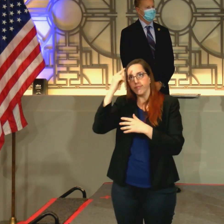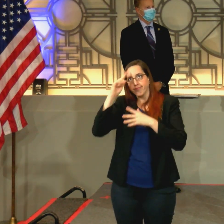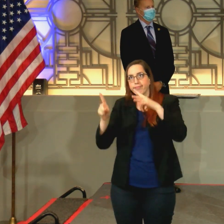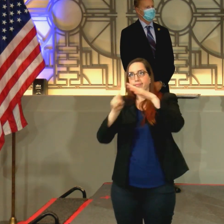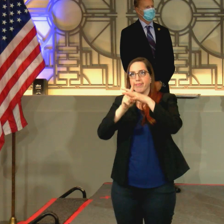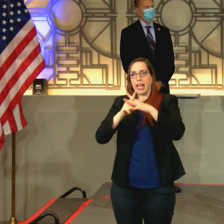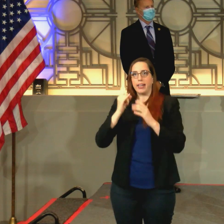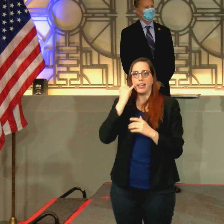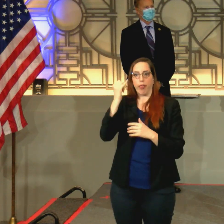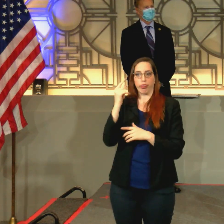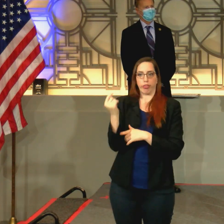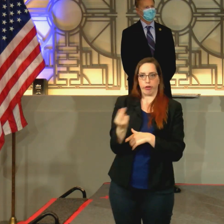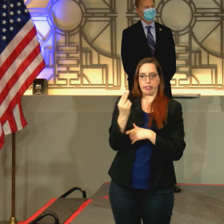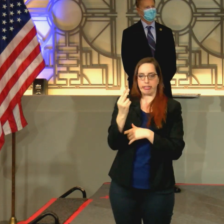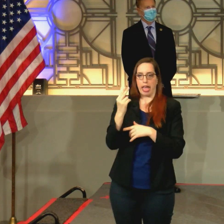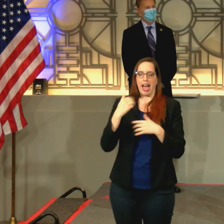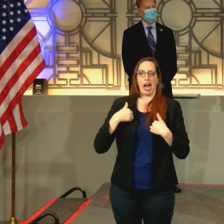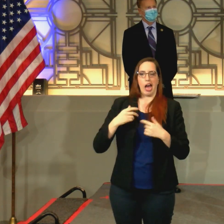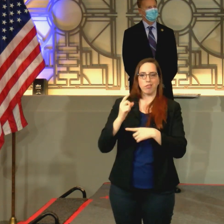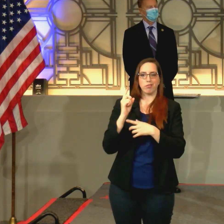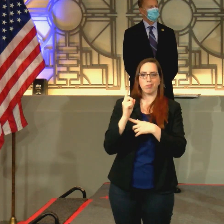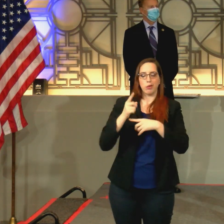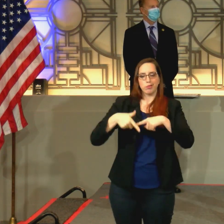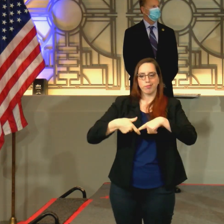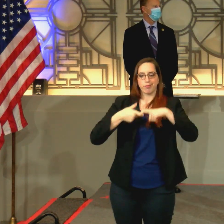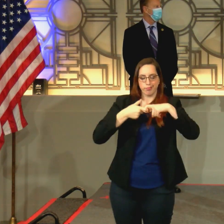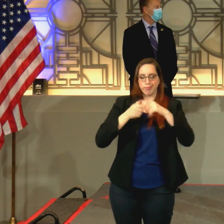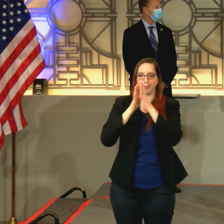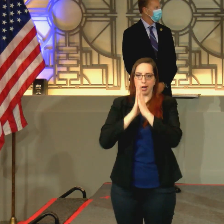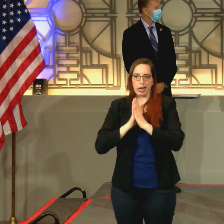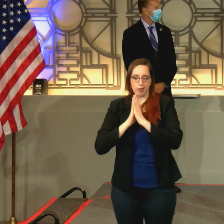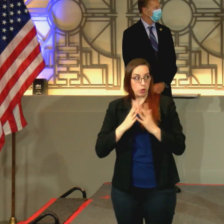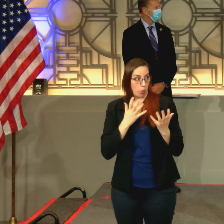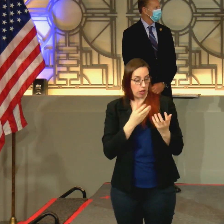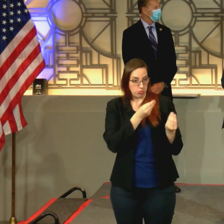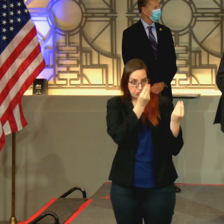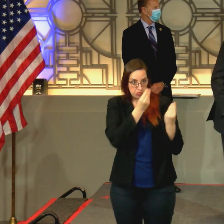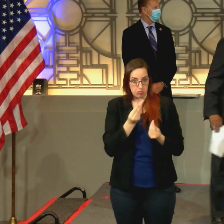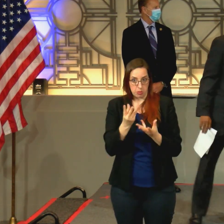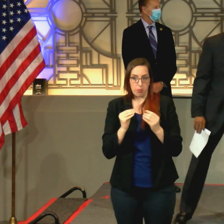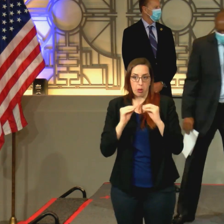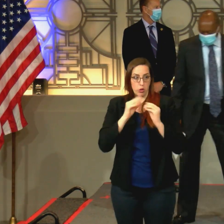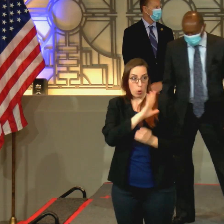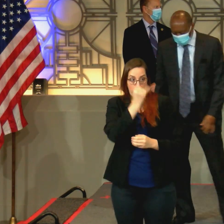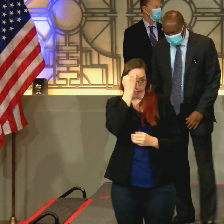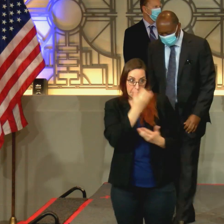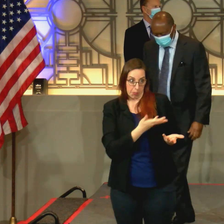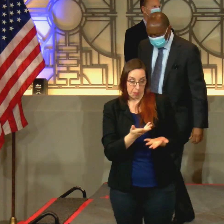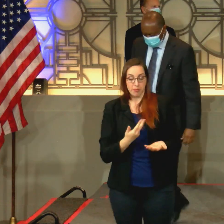of silence or a moment of prayer. So Councilmember Pollard, why don't you want to emphasize your idea?